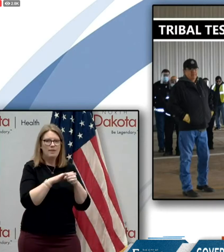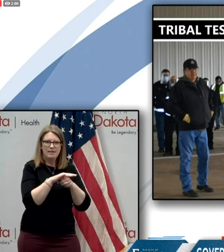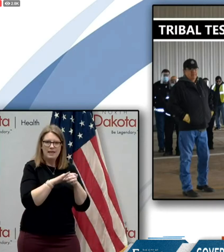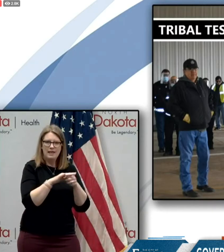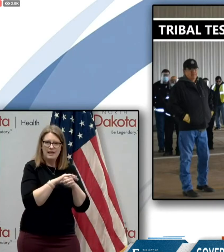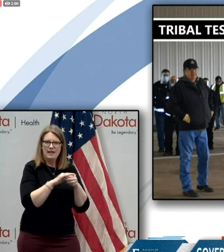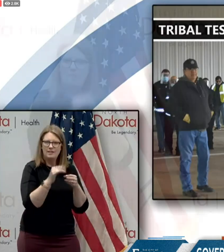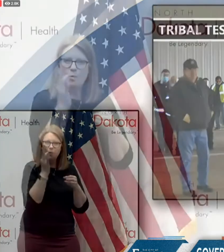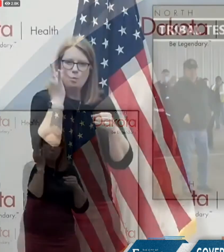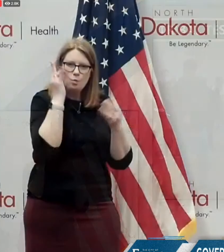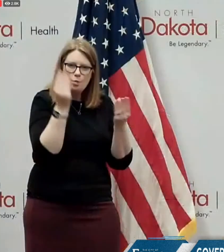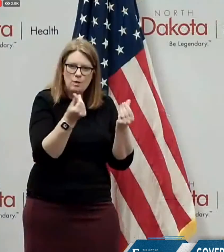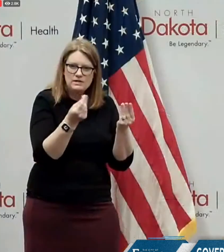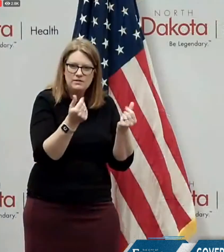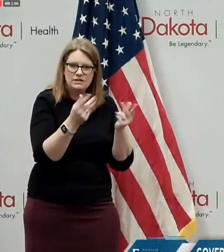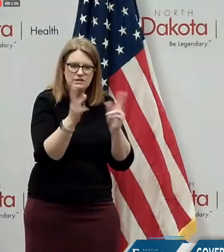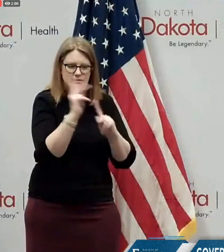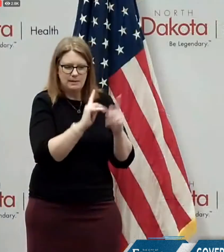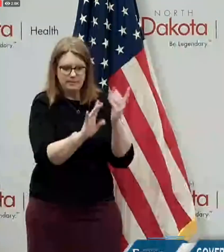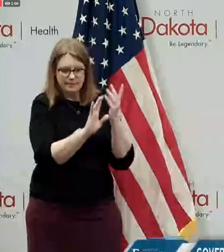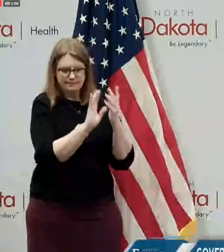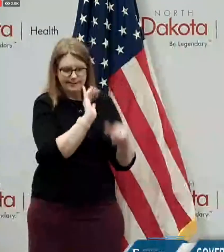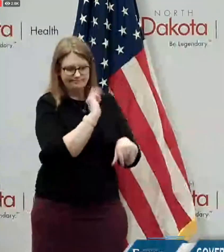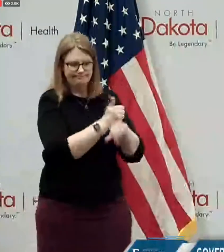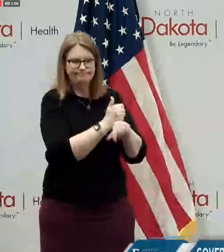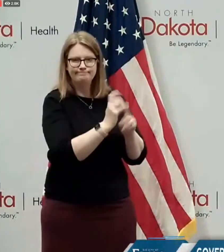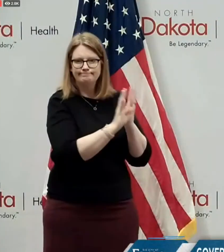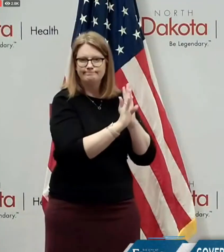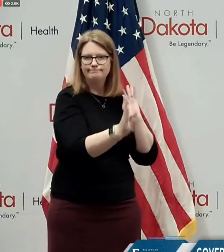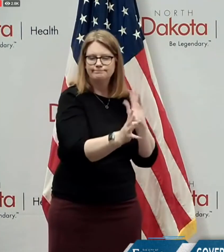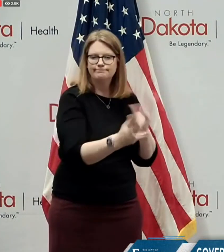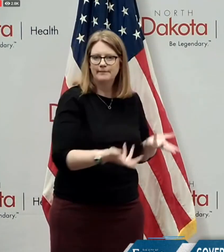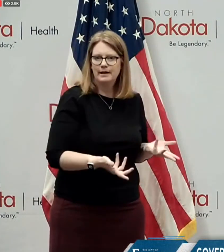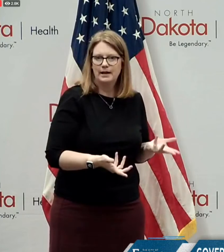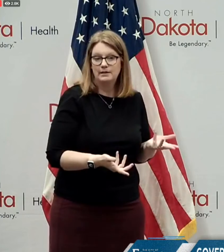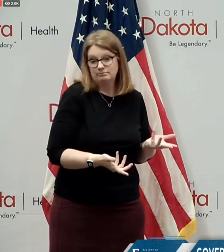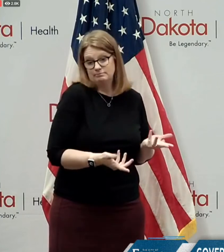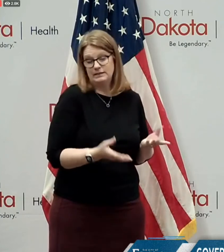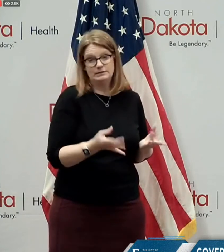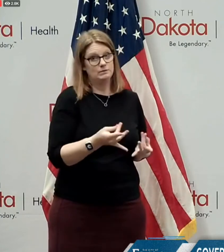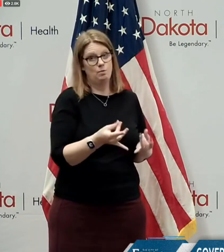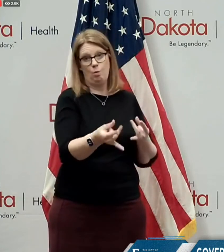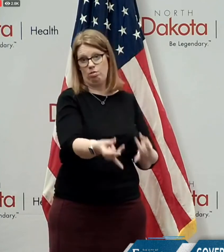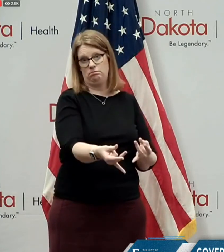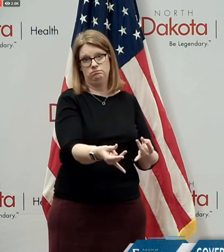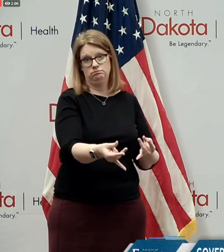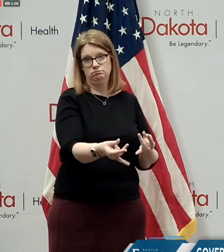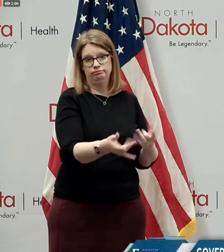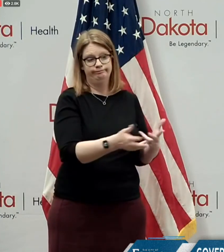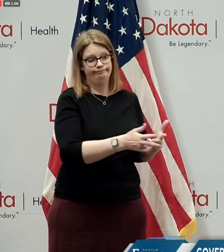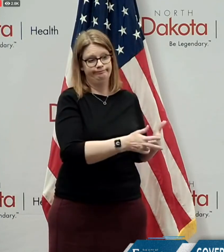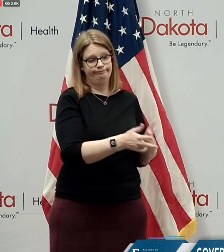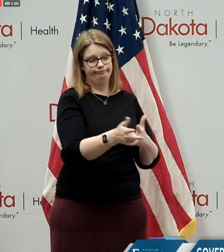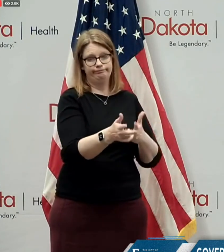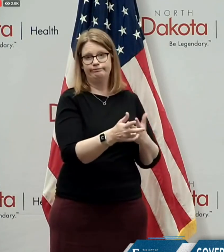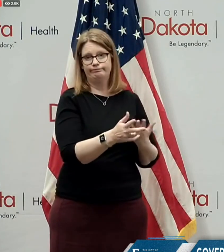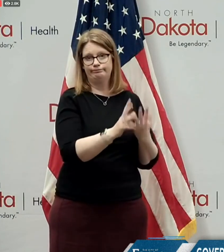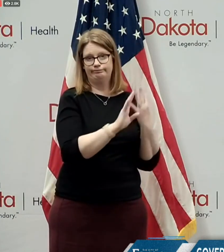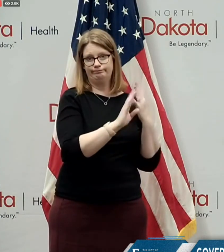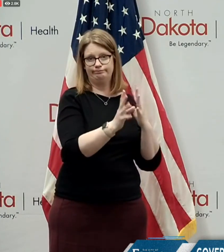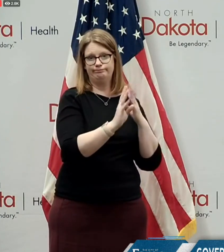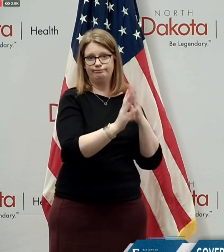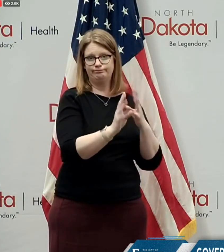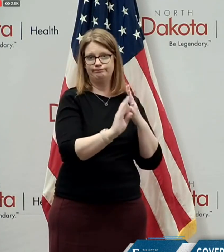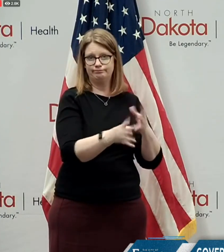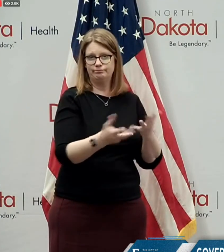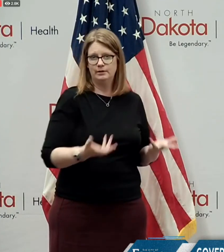reservations, and once we get going, it's a pretty I'll have to say it's a smooth running oil machine, and that just shows the